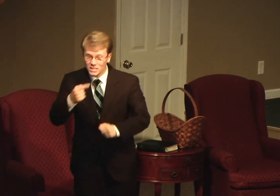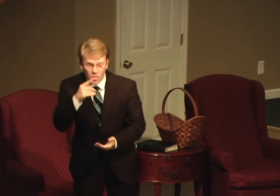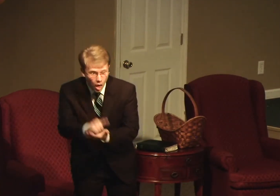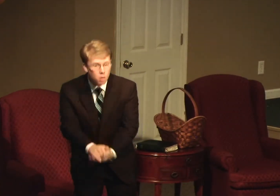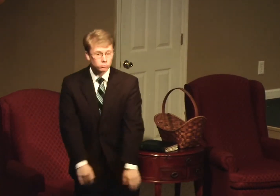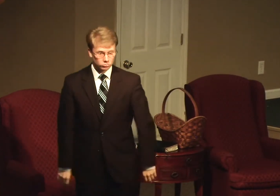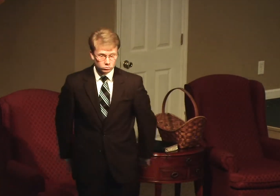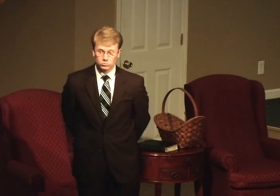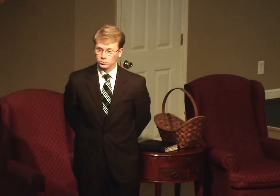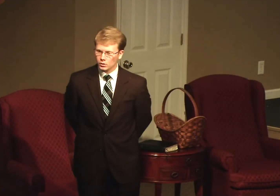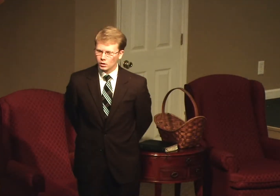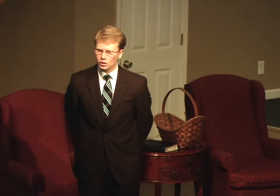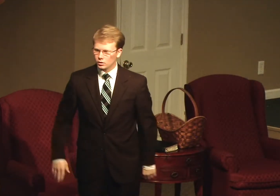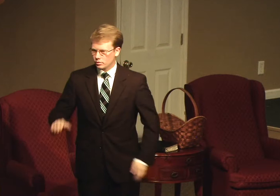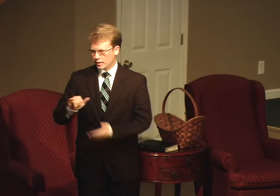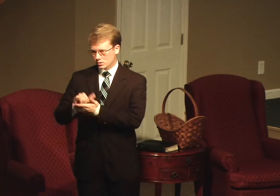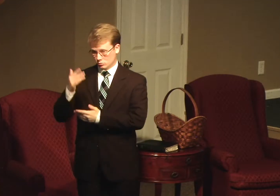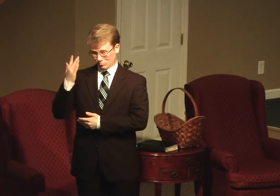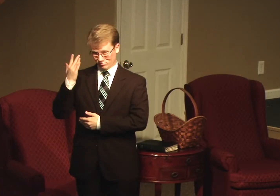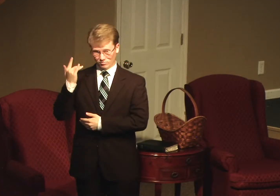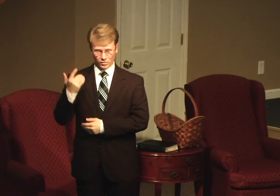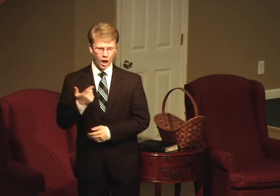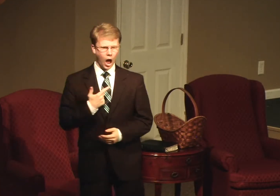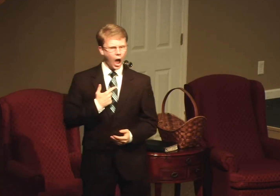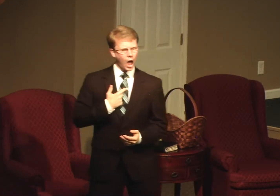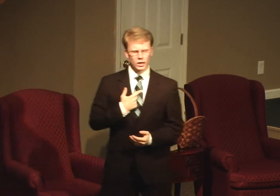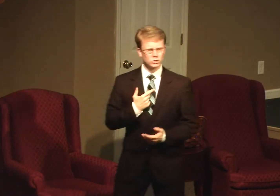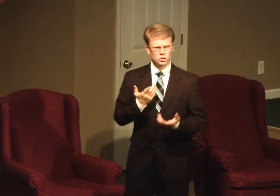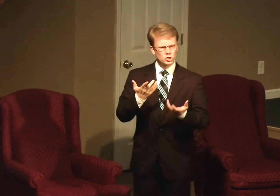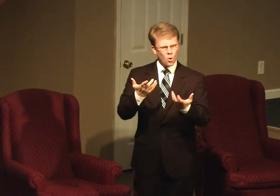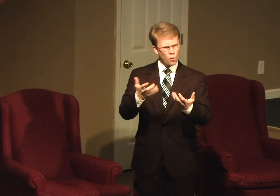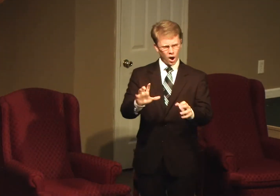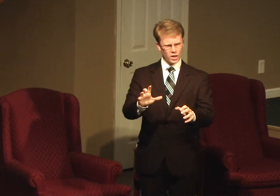as part of this country anymore. They could do that.